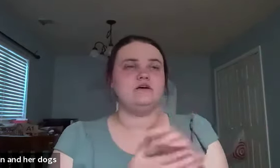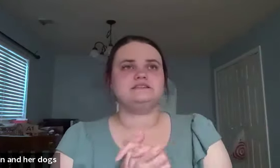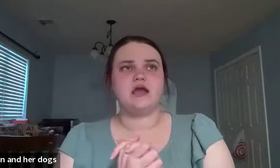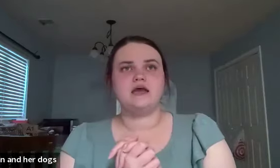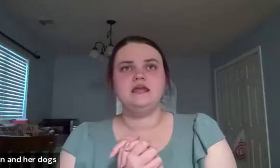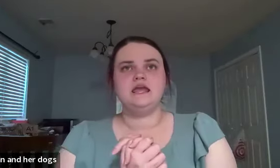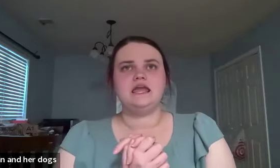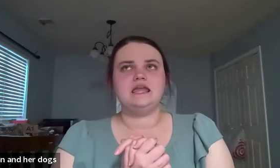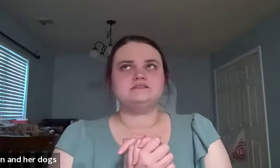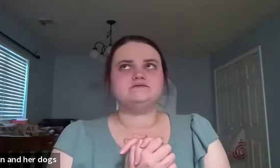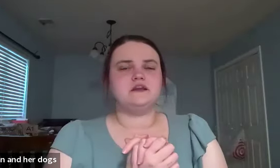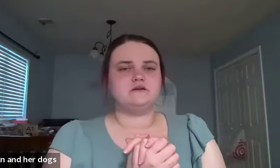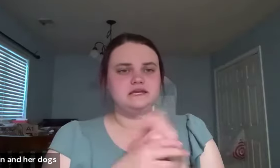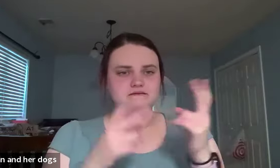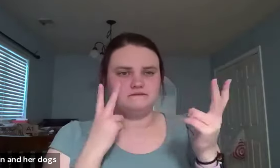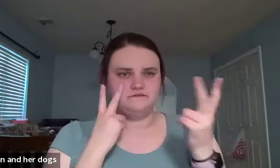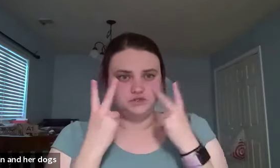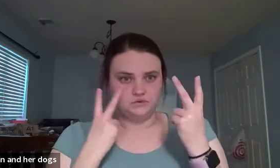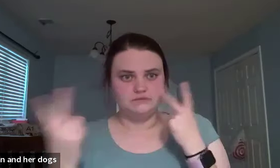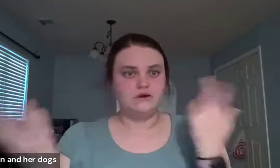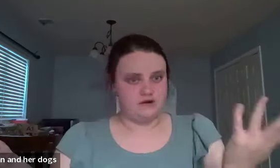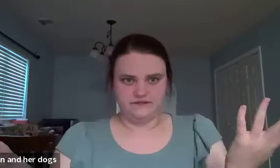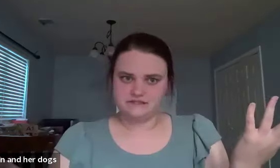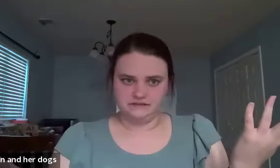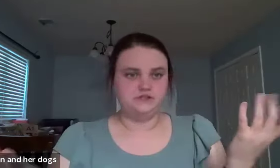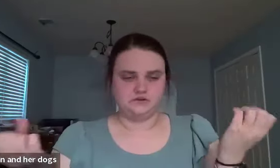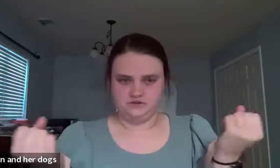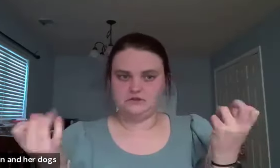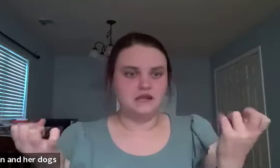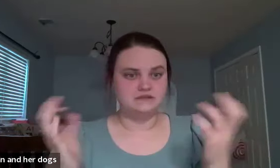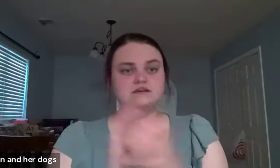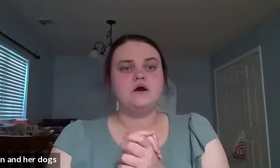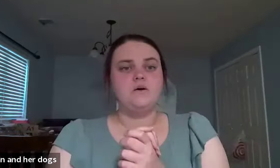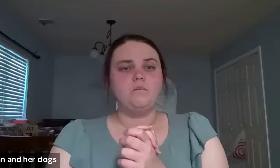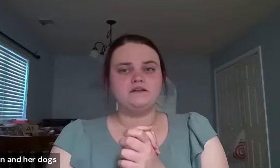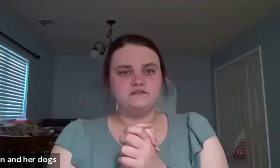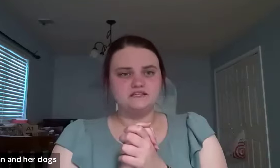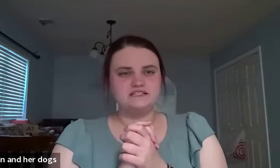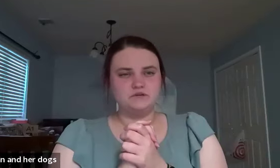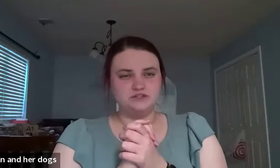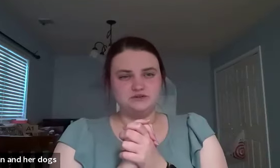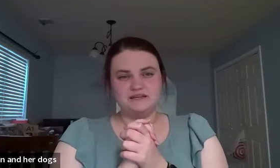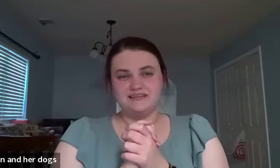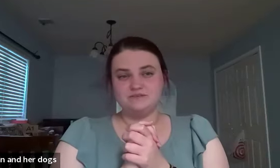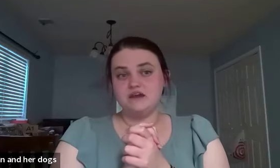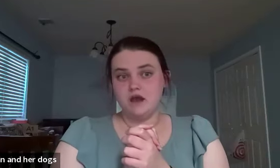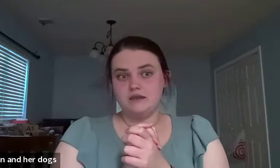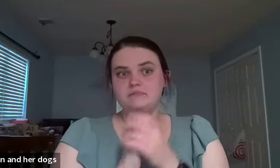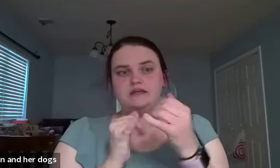ASL is that it's very visual. Obviously, you're using your hands. One of the things is when you're doing things with time and